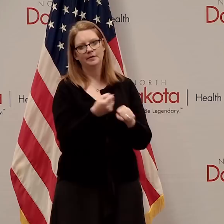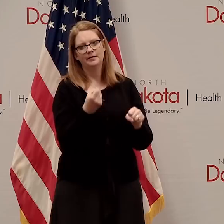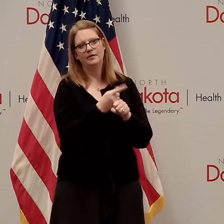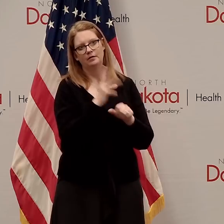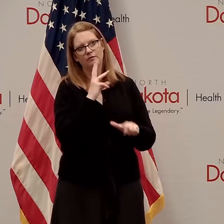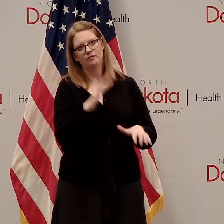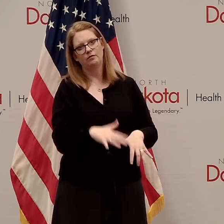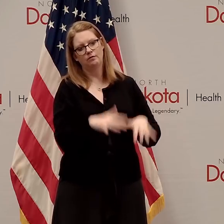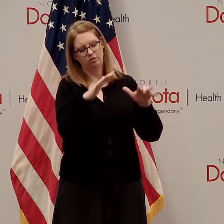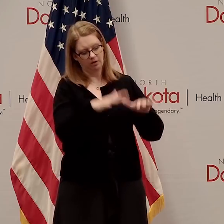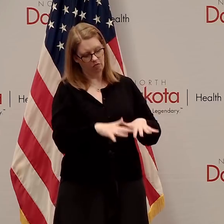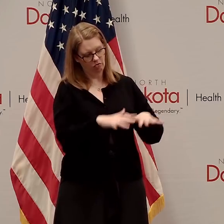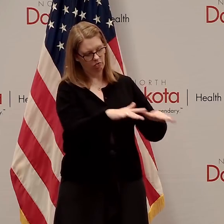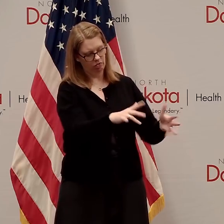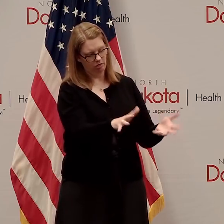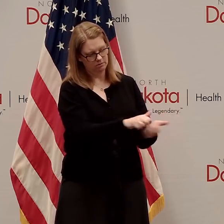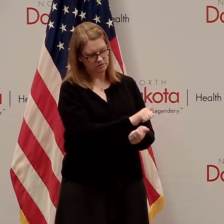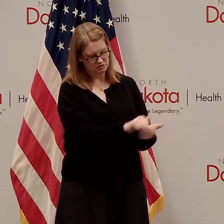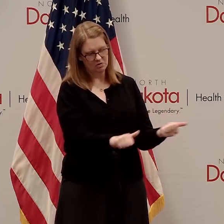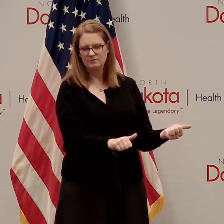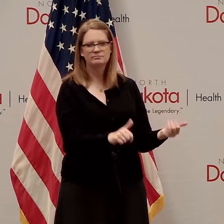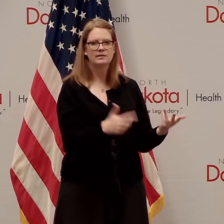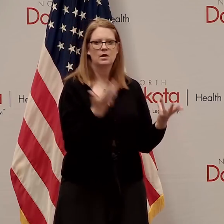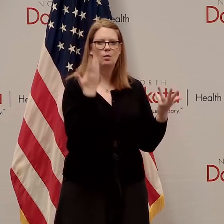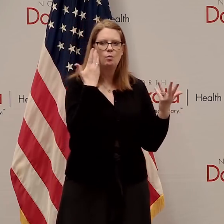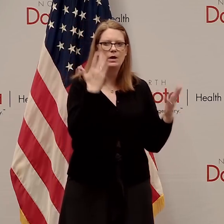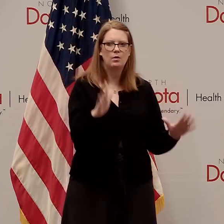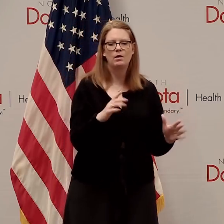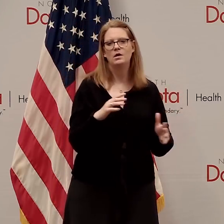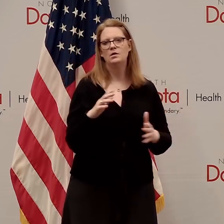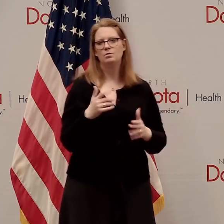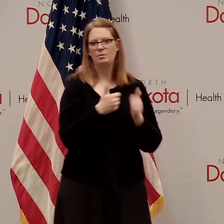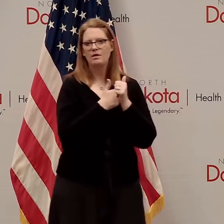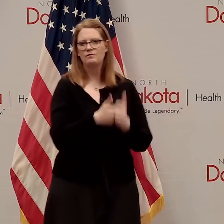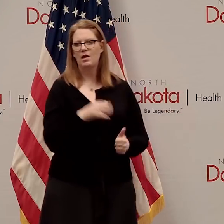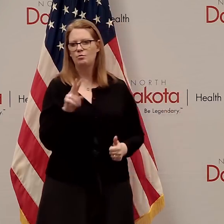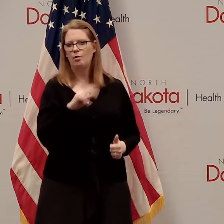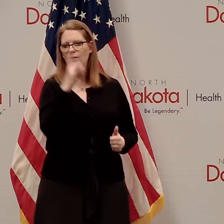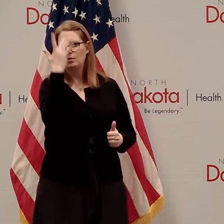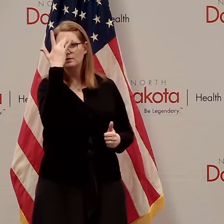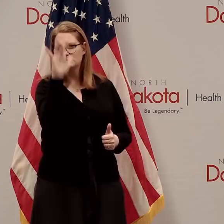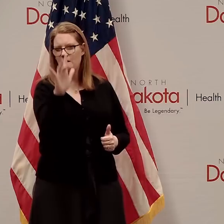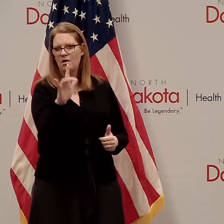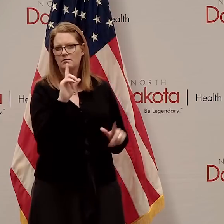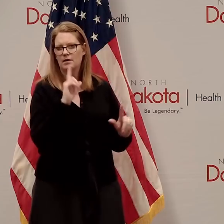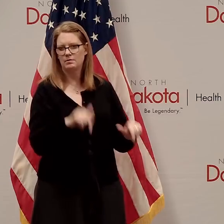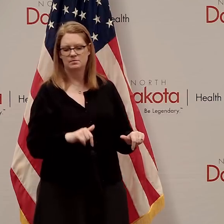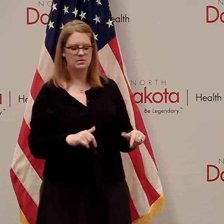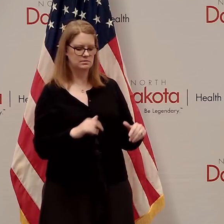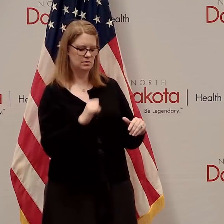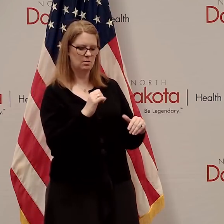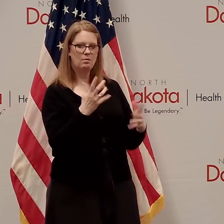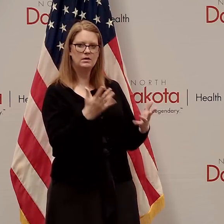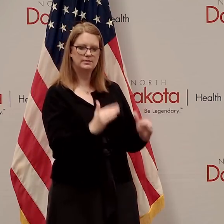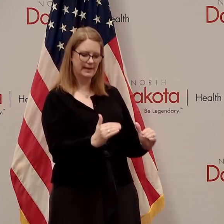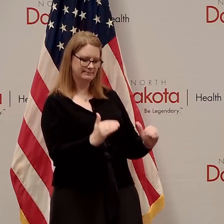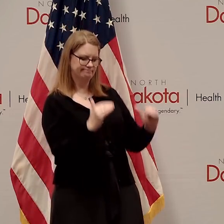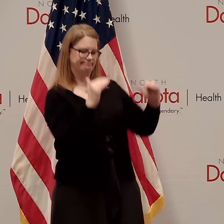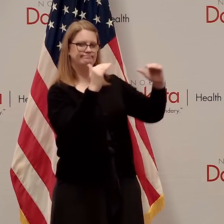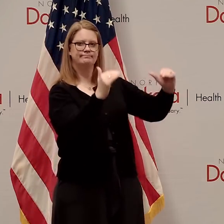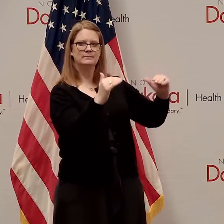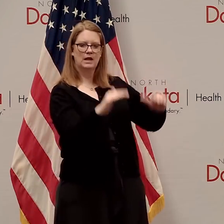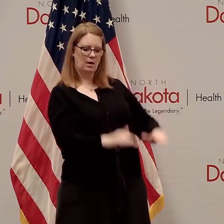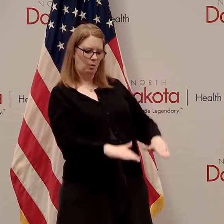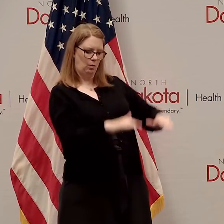run, and we're going to continue to push for North Dakota smart solutions to our challenges. Finally, I just want to say